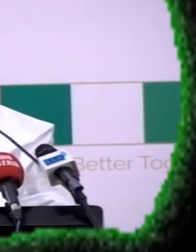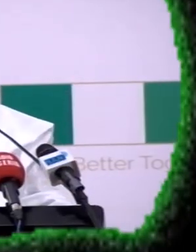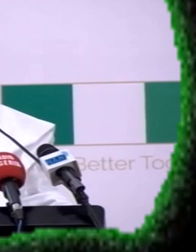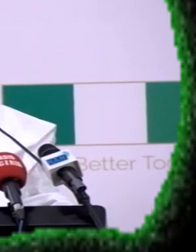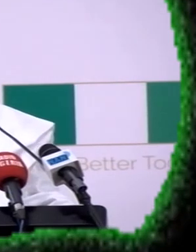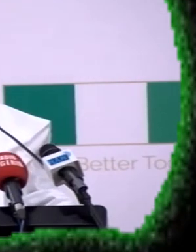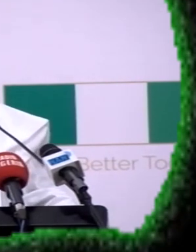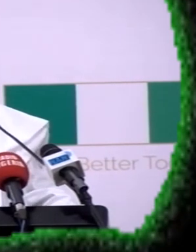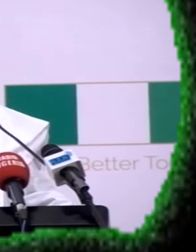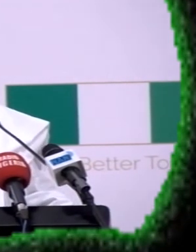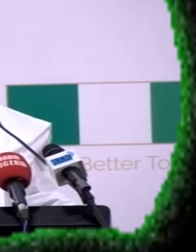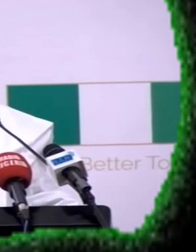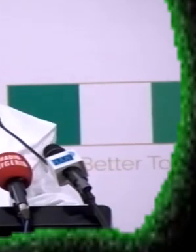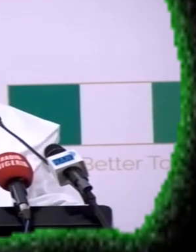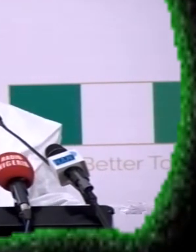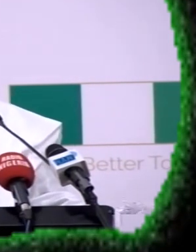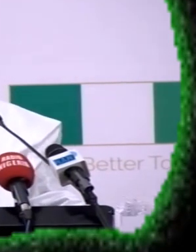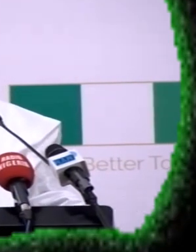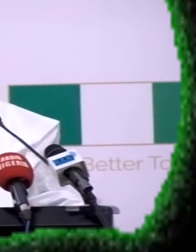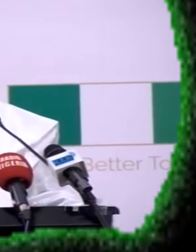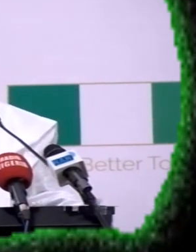Ismail seated here can maul me to pieces.